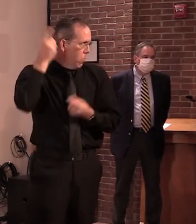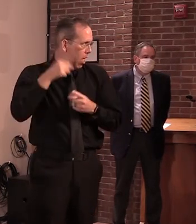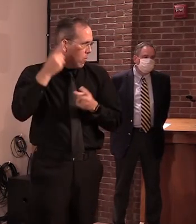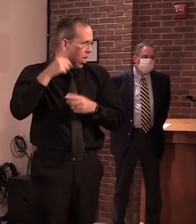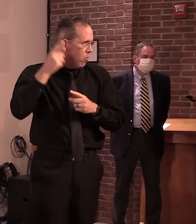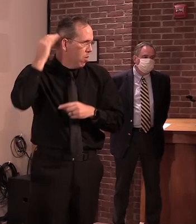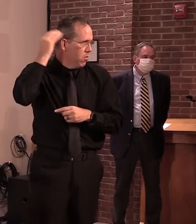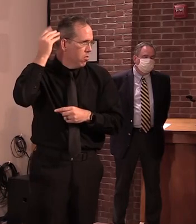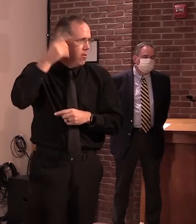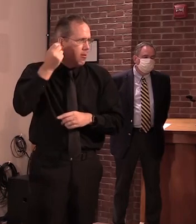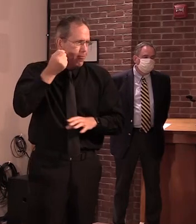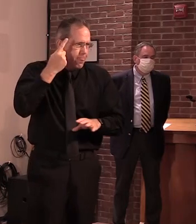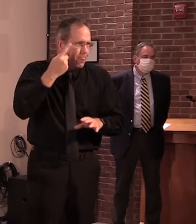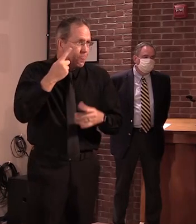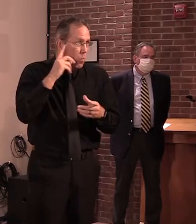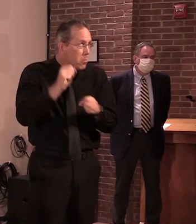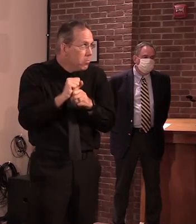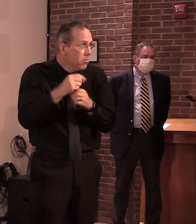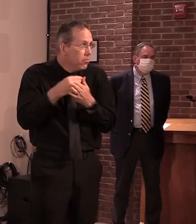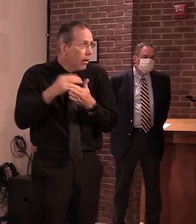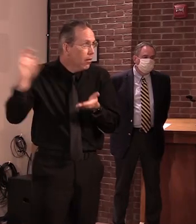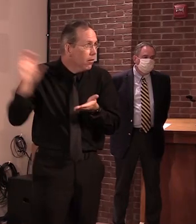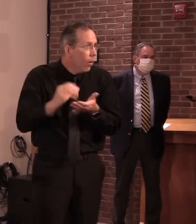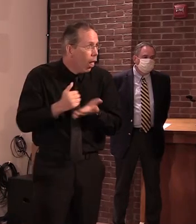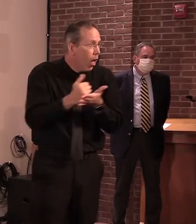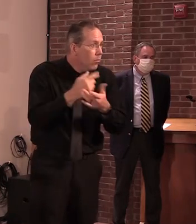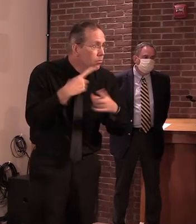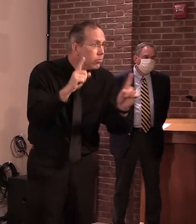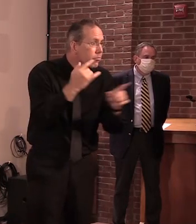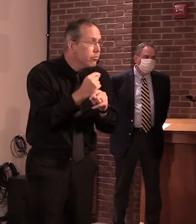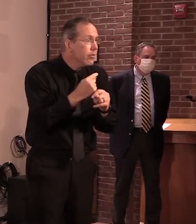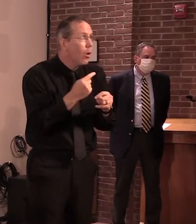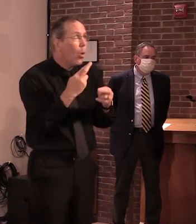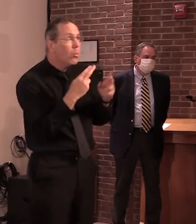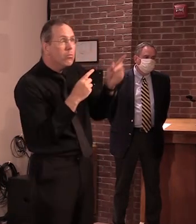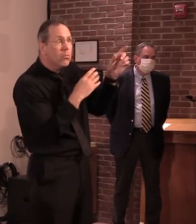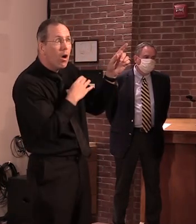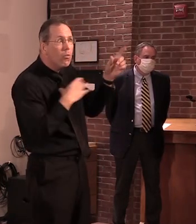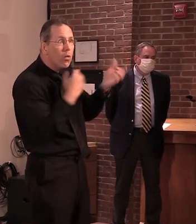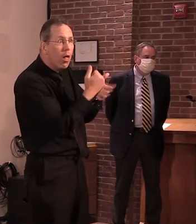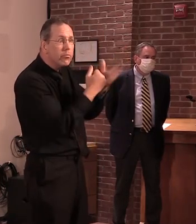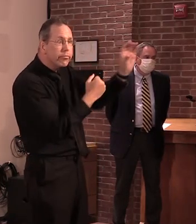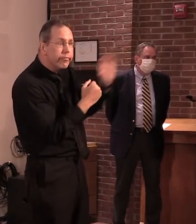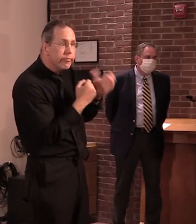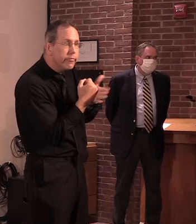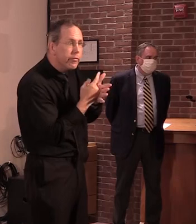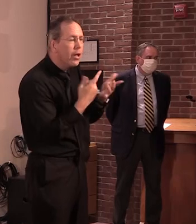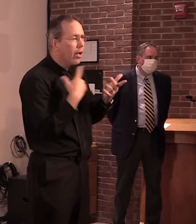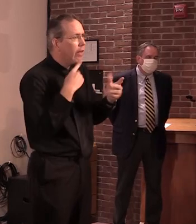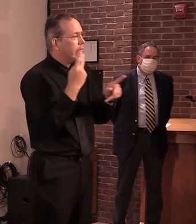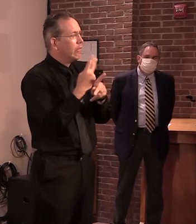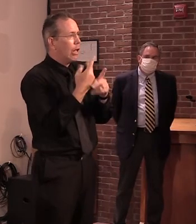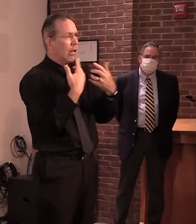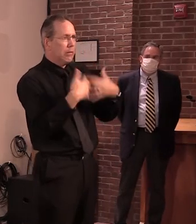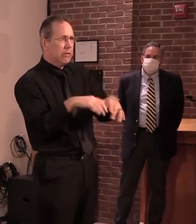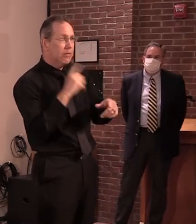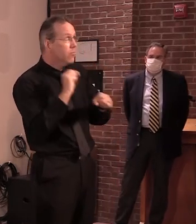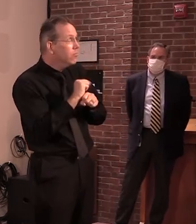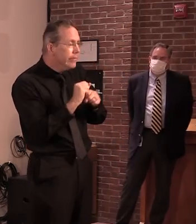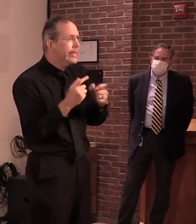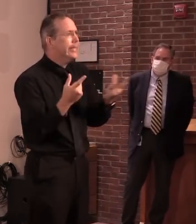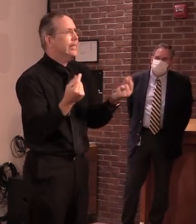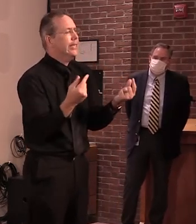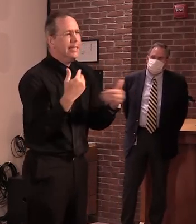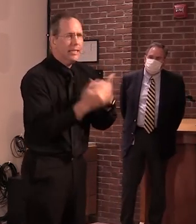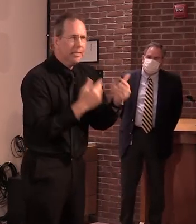welcome. But if we didn't have any of that, we'll figure it out. We'll live within our means. We've got some good news